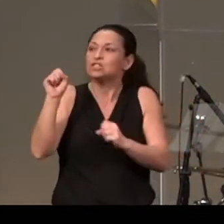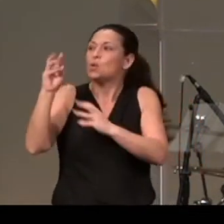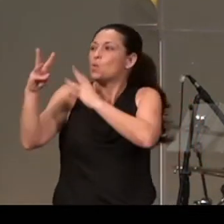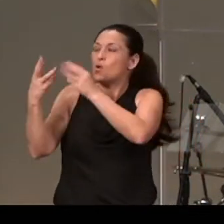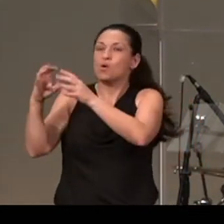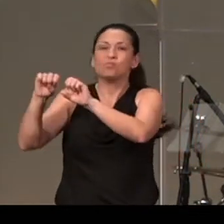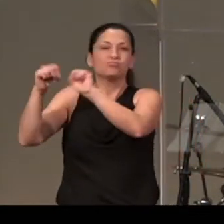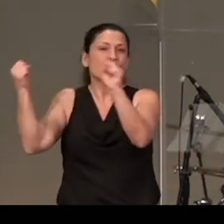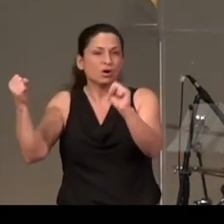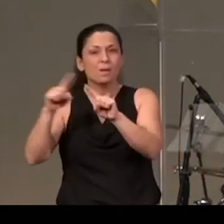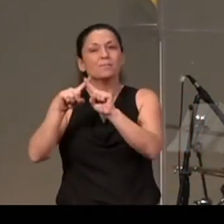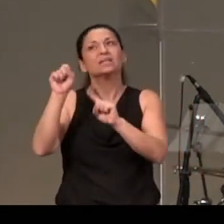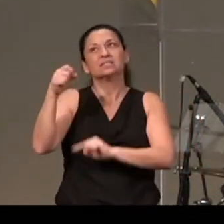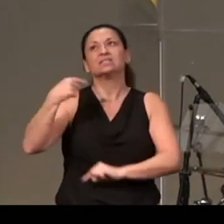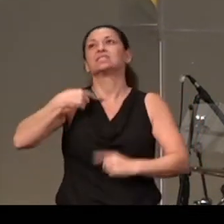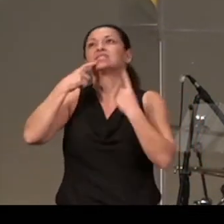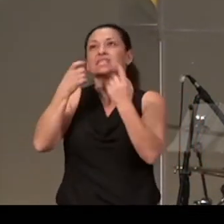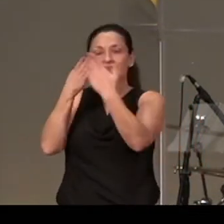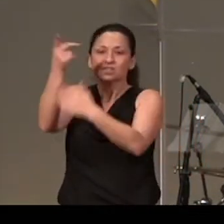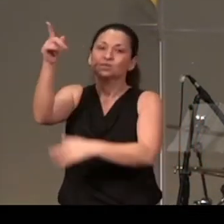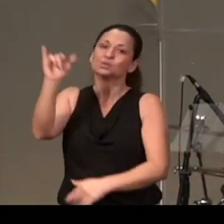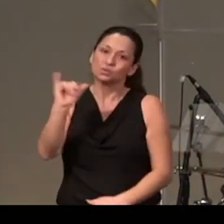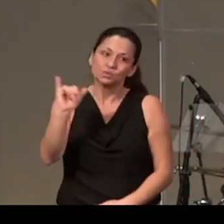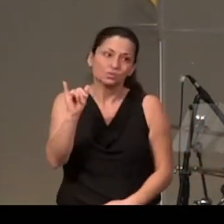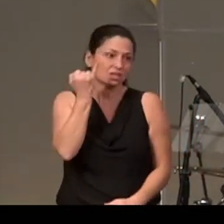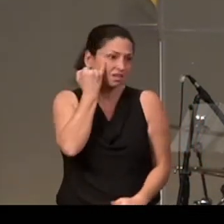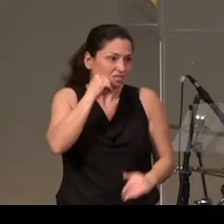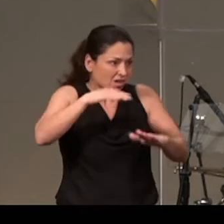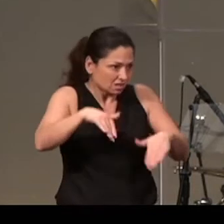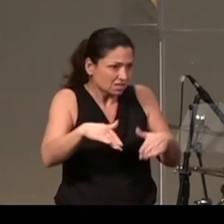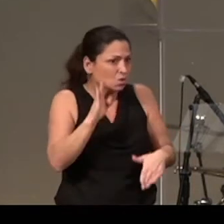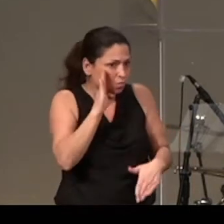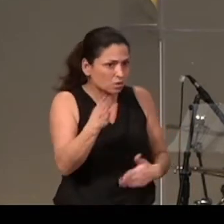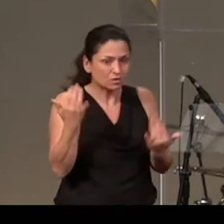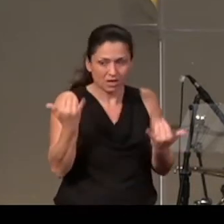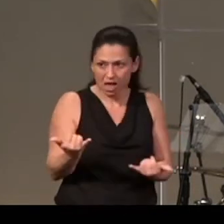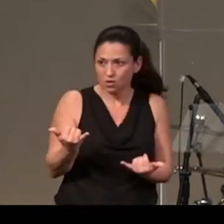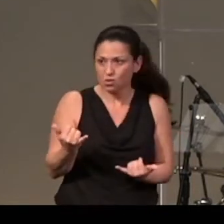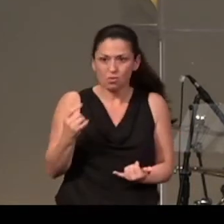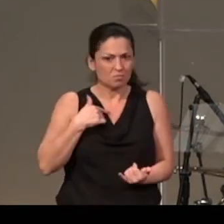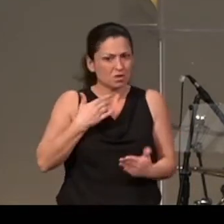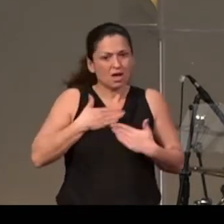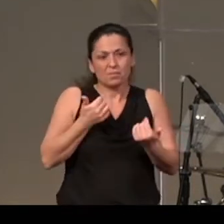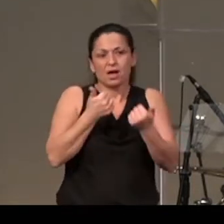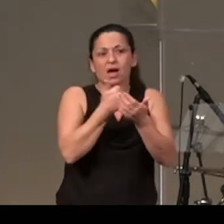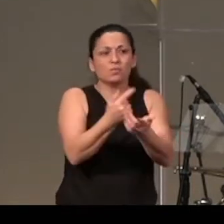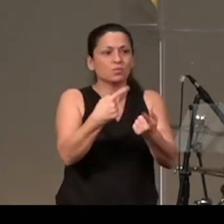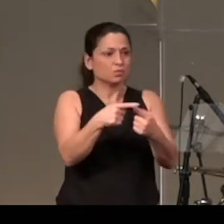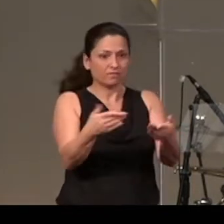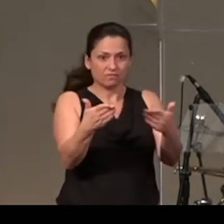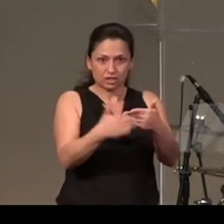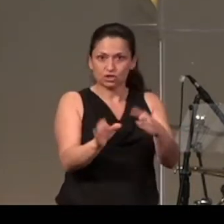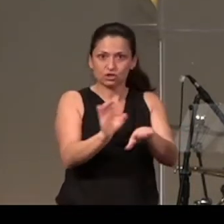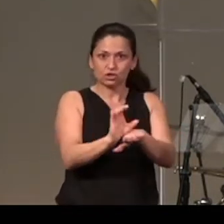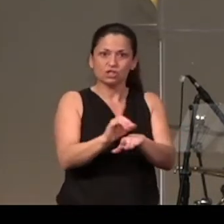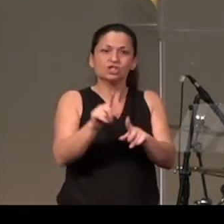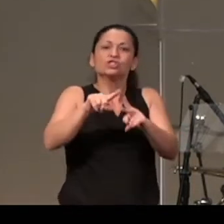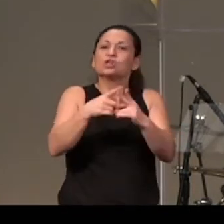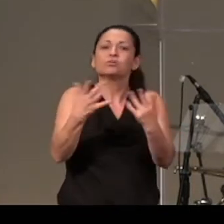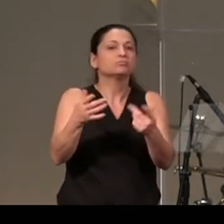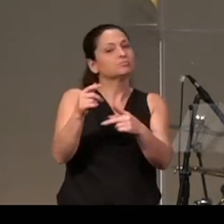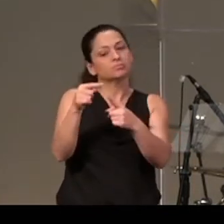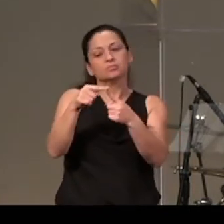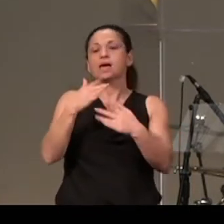I've sinned against you. And if you've never done that, won't you do that now? Or I'd be glad to help you when we close, but it starts when we admit, Jesus, I've sinned. And then we